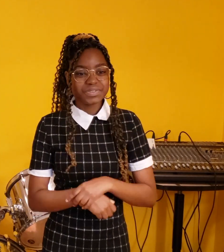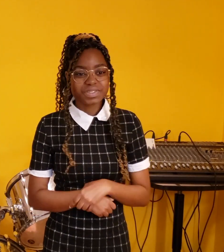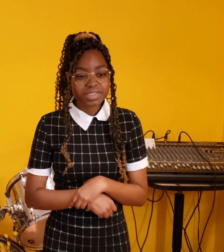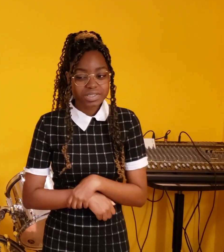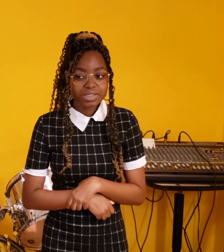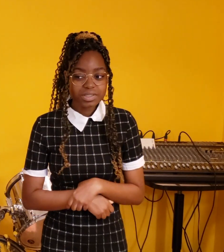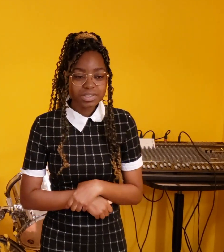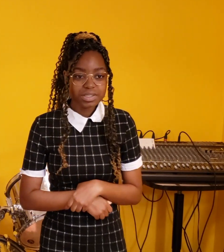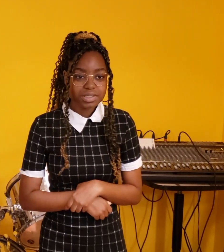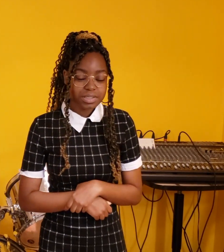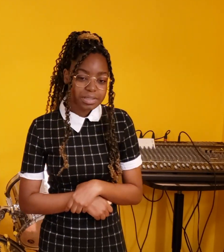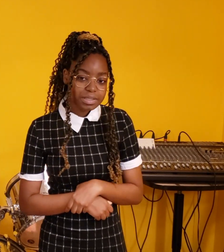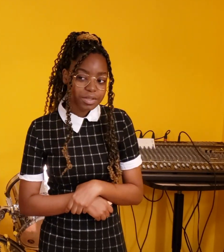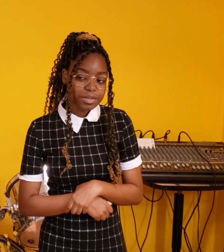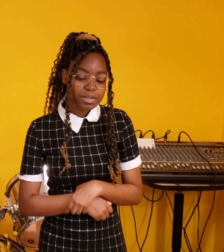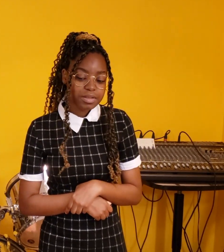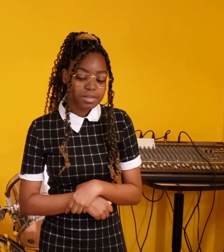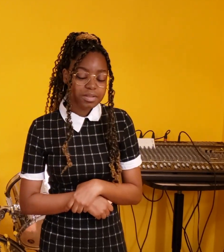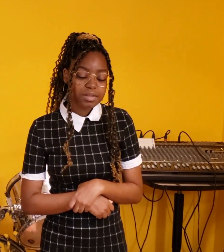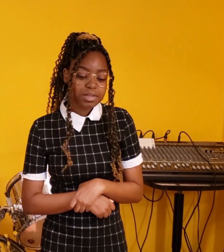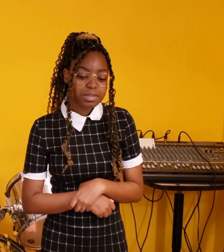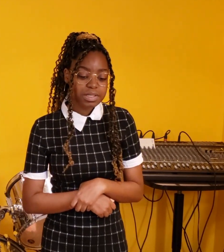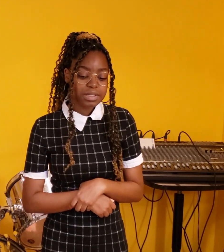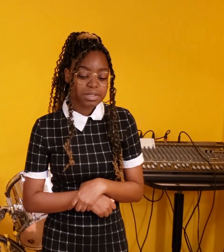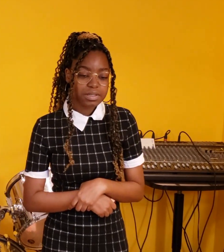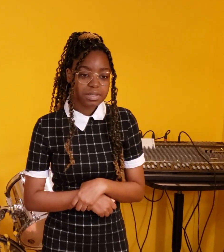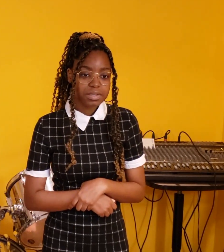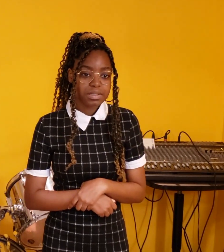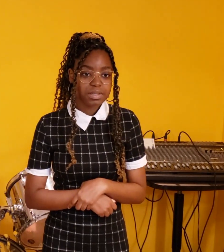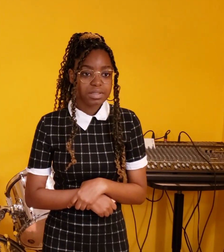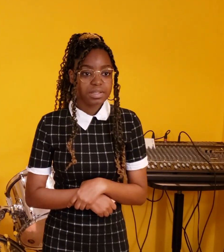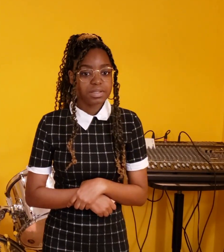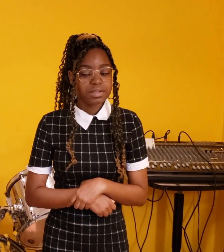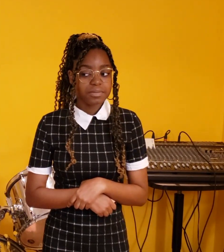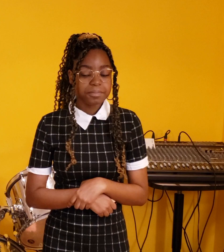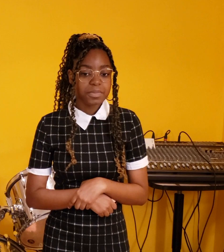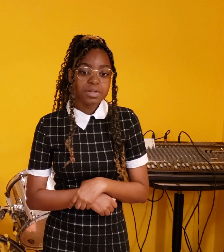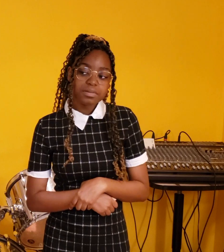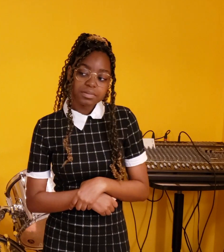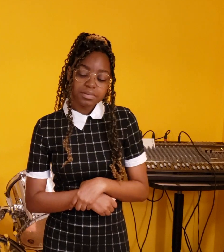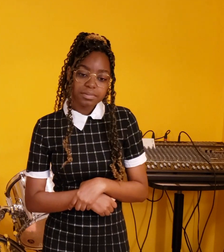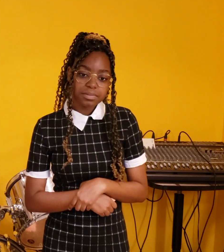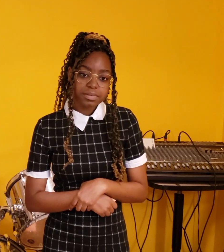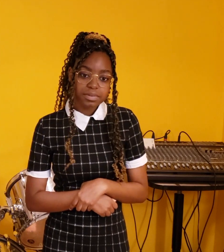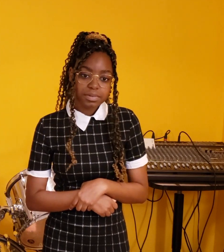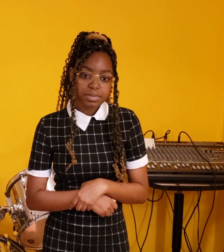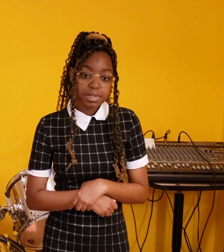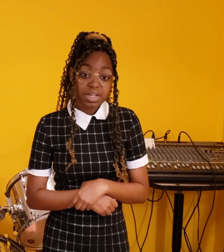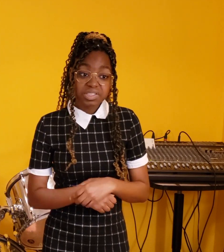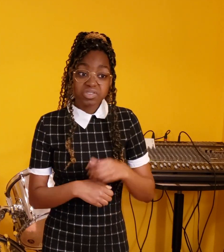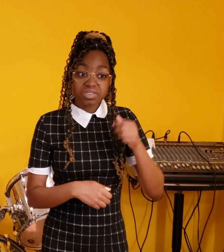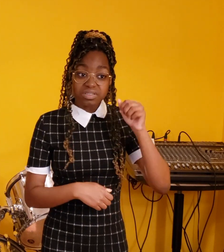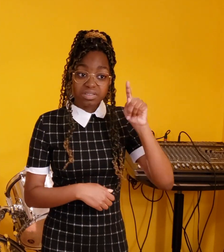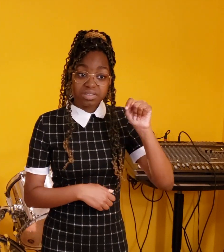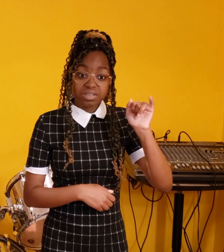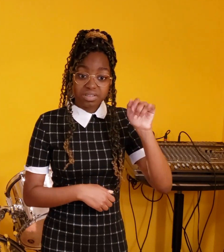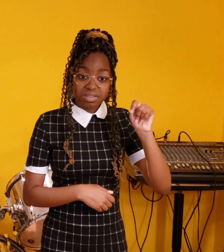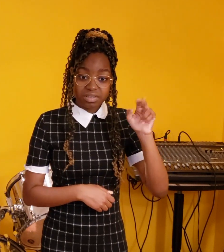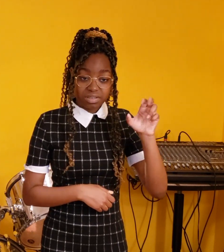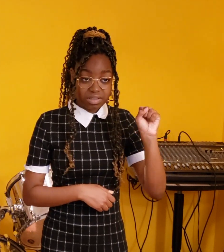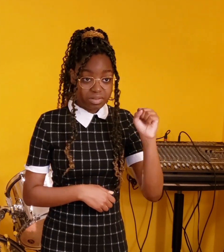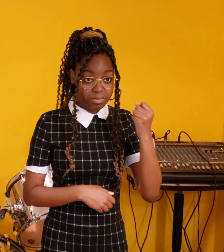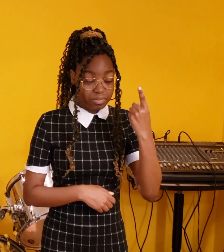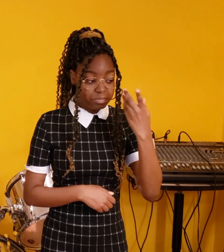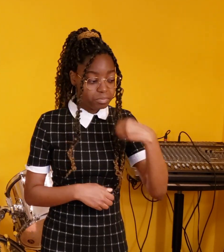Unless we be remixed, right? Unless we miss something. Look at something in Titus 1 verse